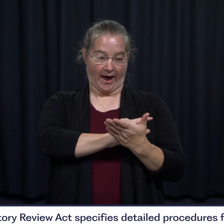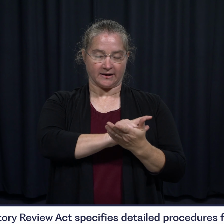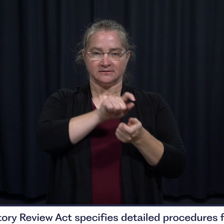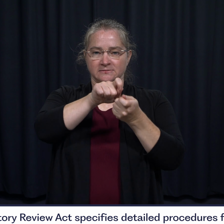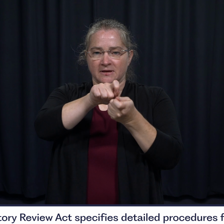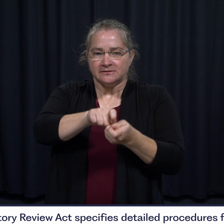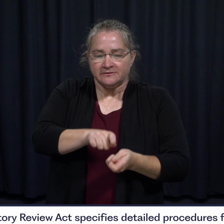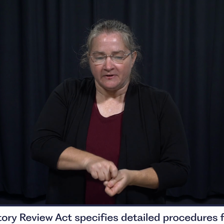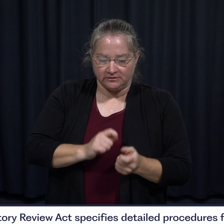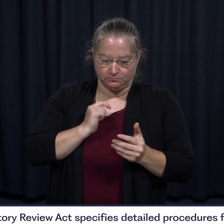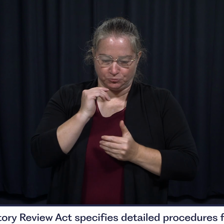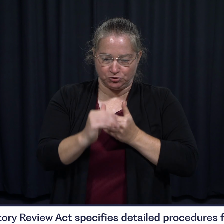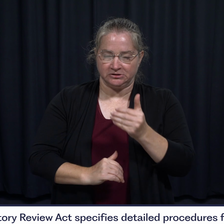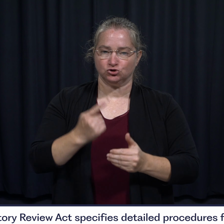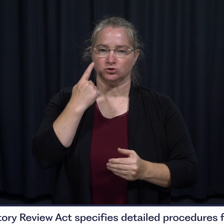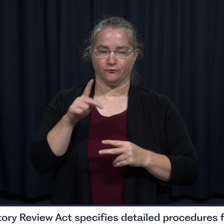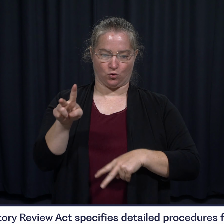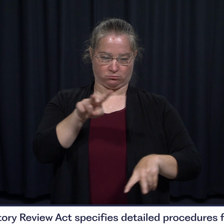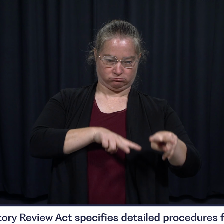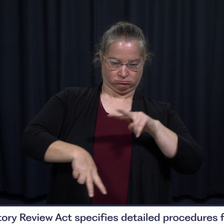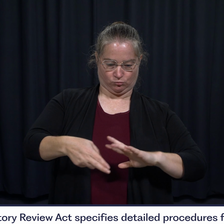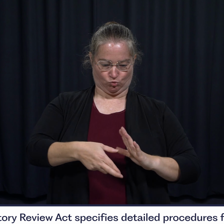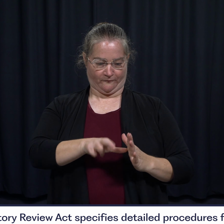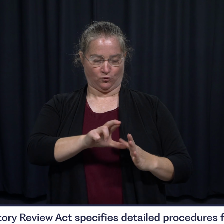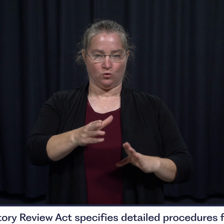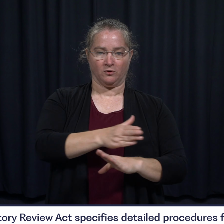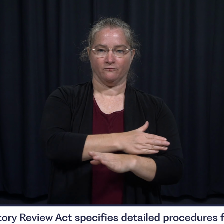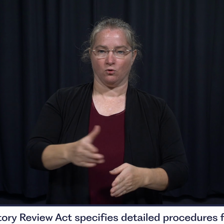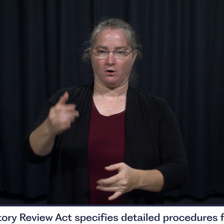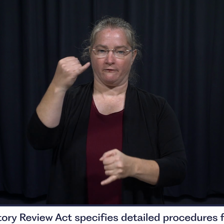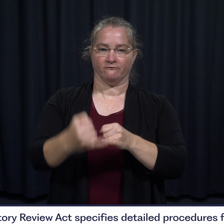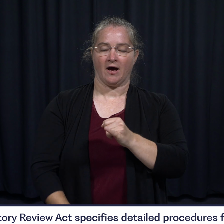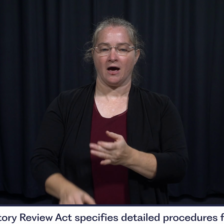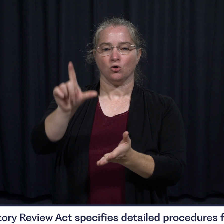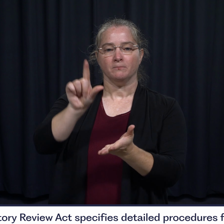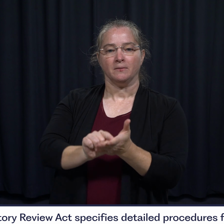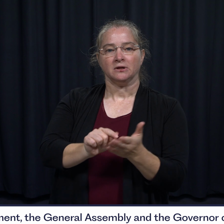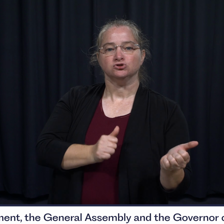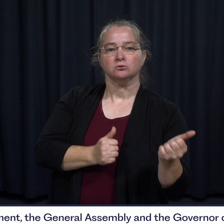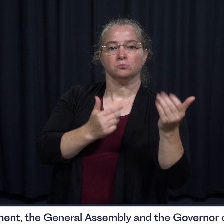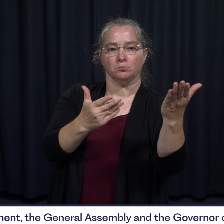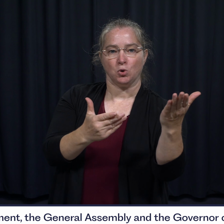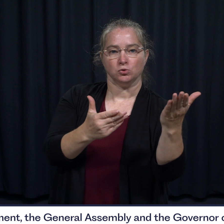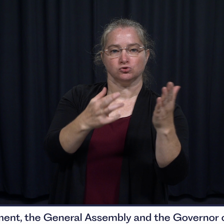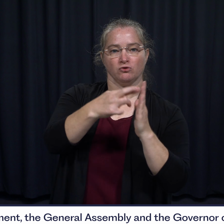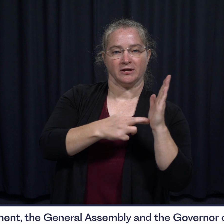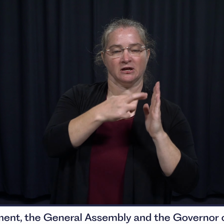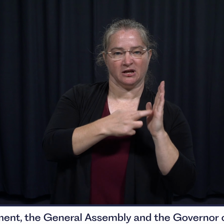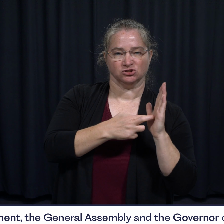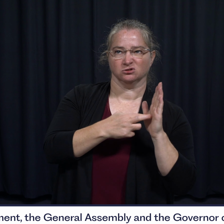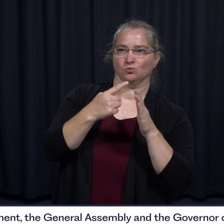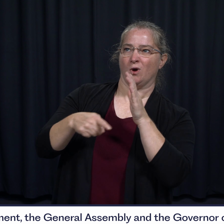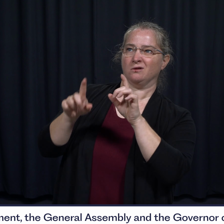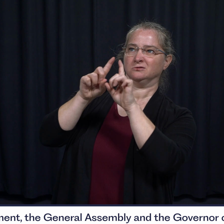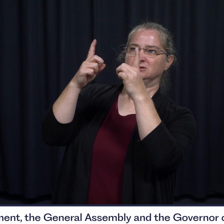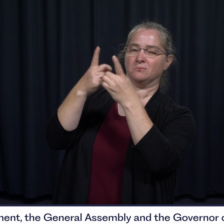for review prior to final publication of the proposed regulations by the Department, the General Assembly,